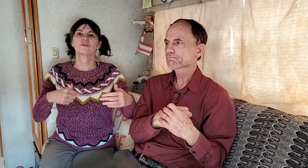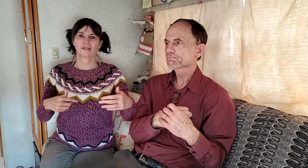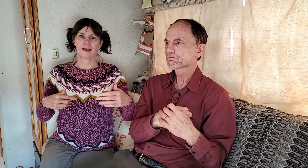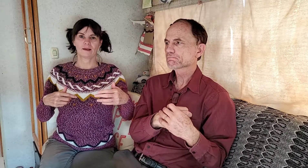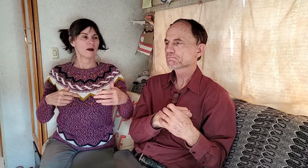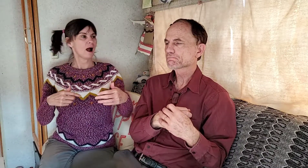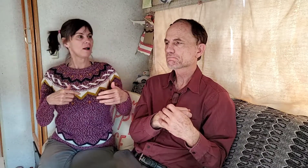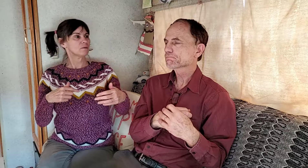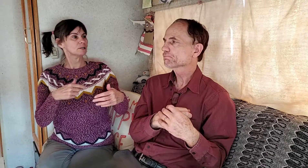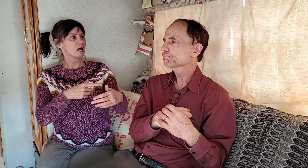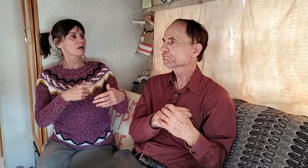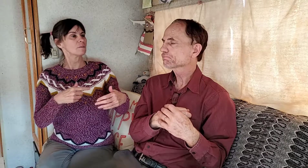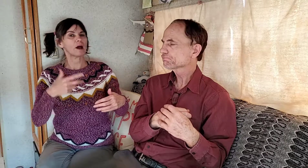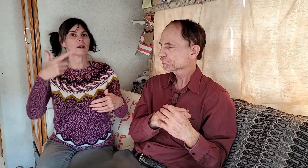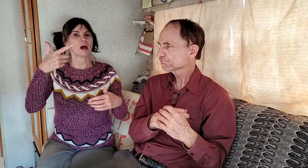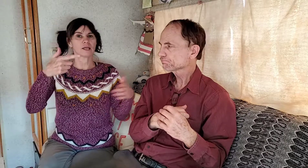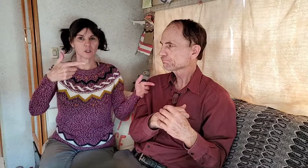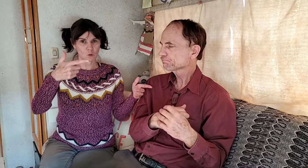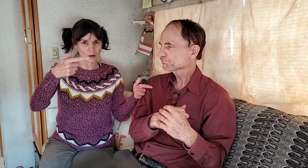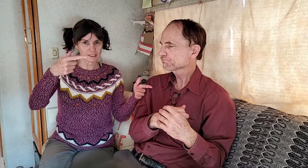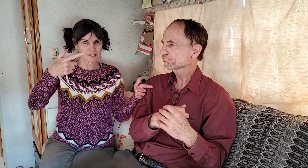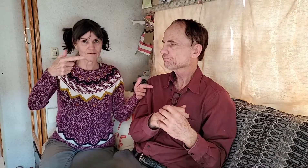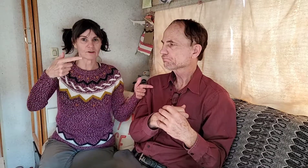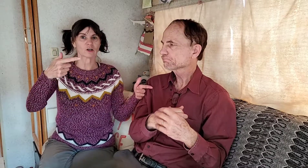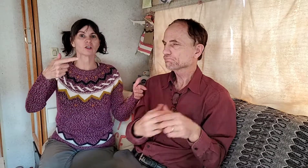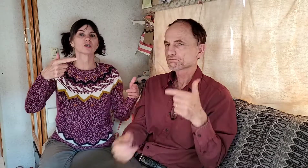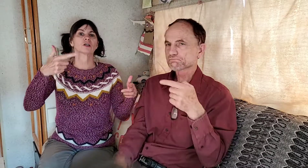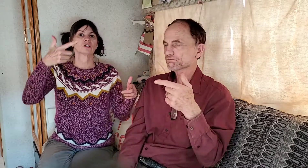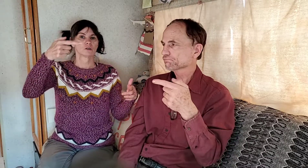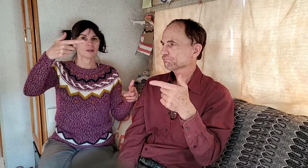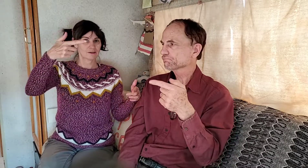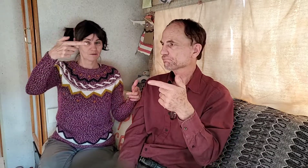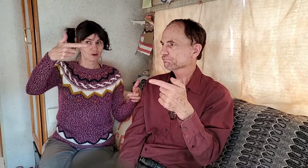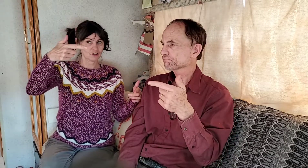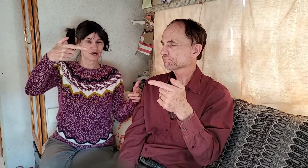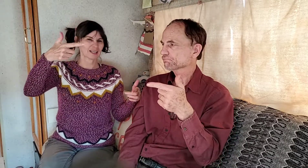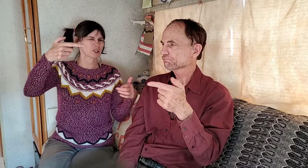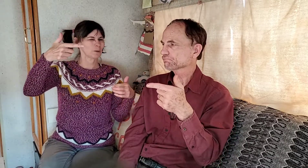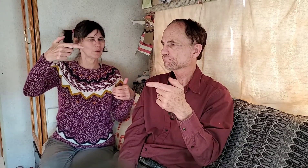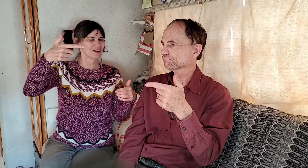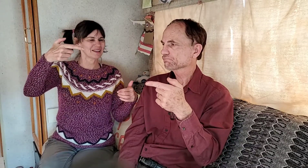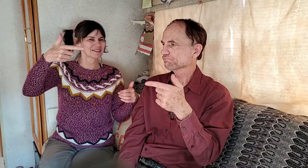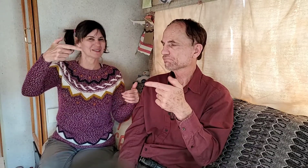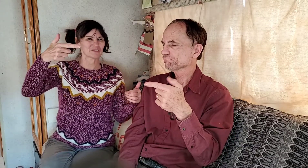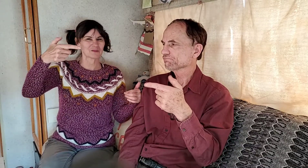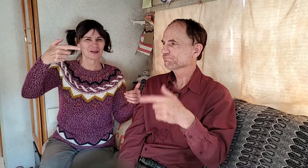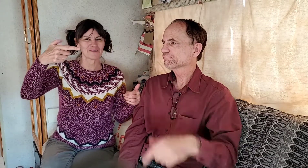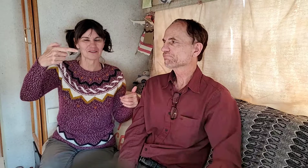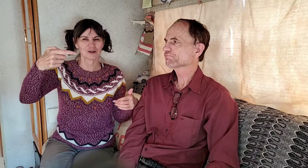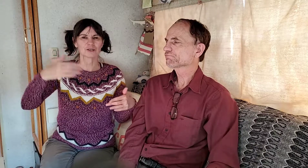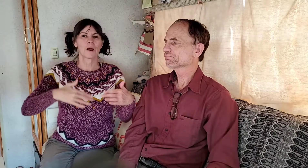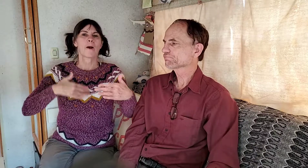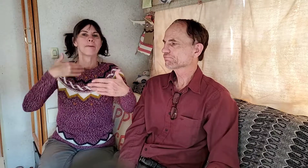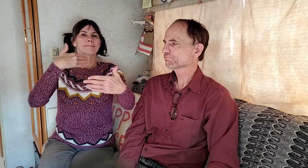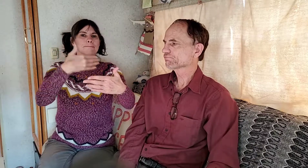Birthday. We talk about on his 21st, that's like a 21 gun salute, 21st birthday.